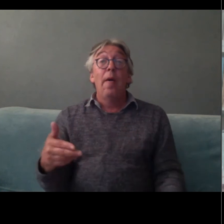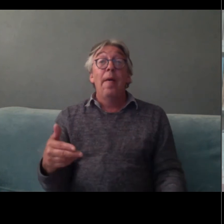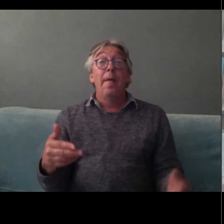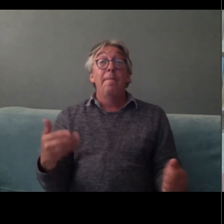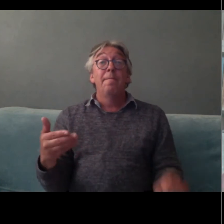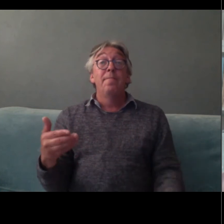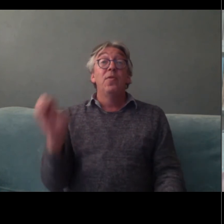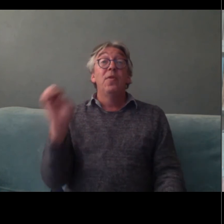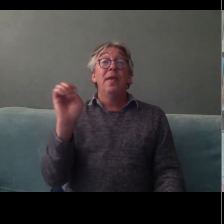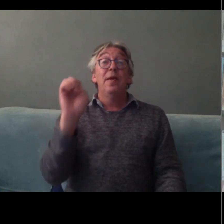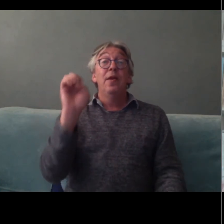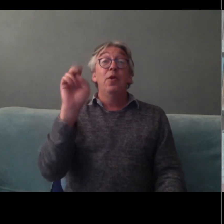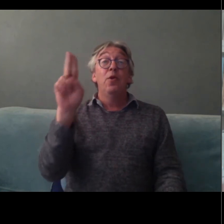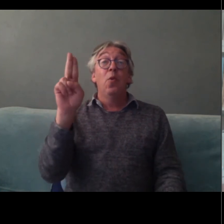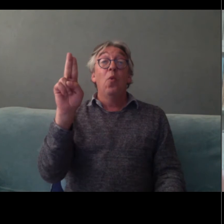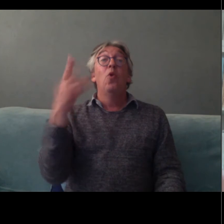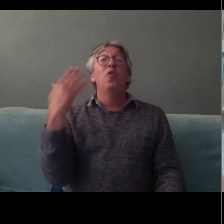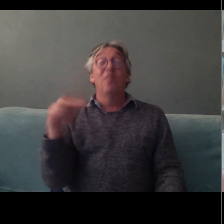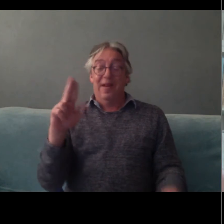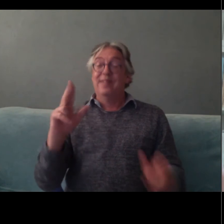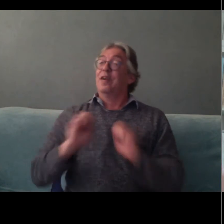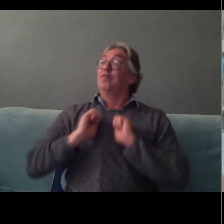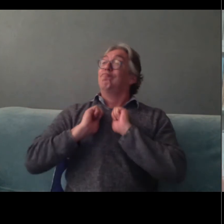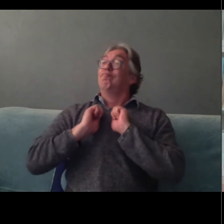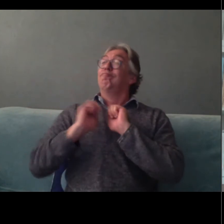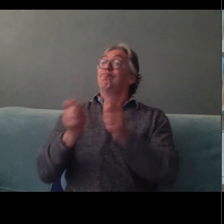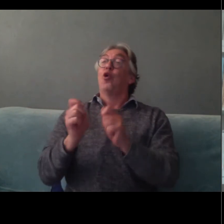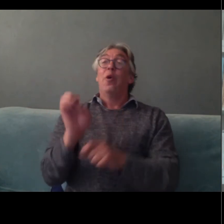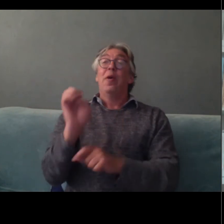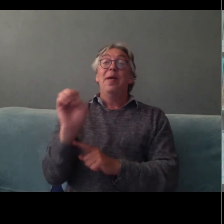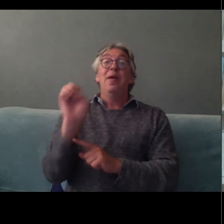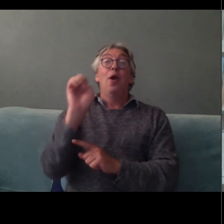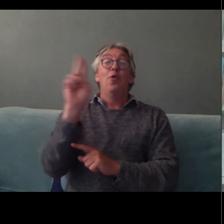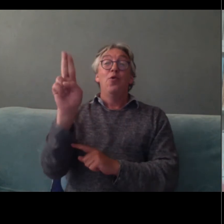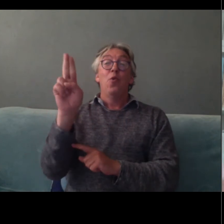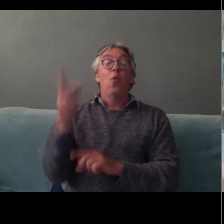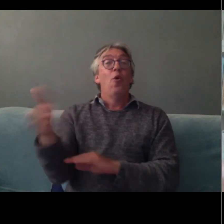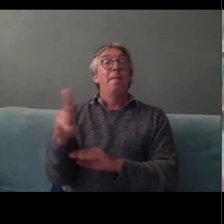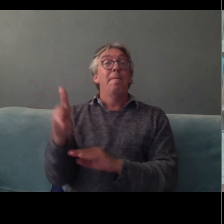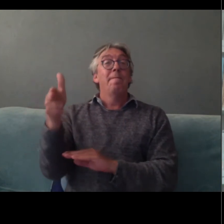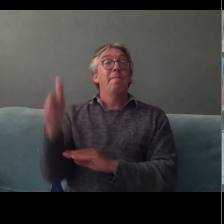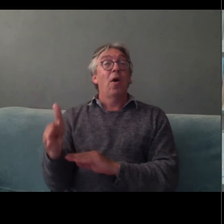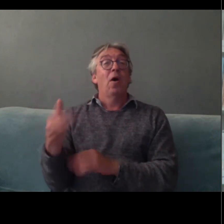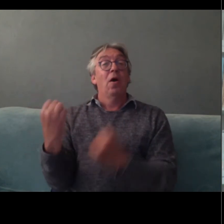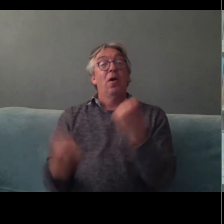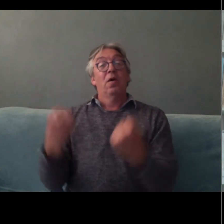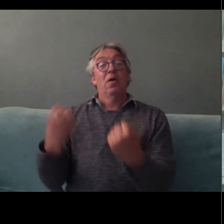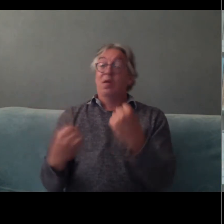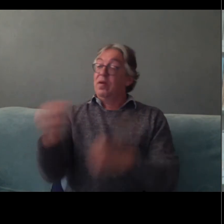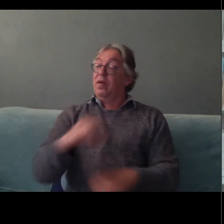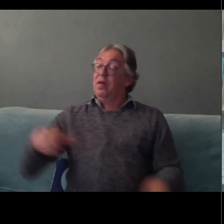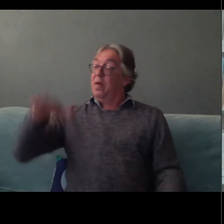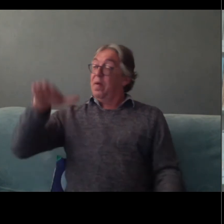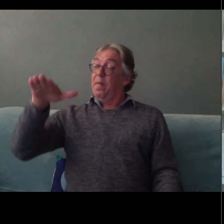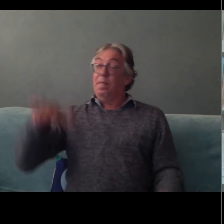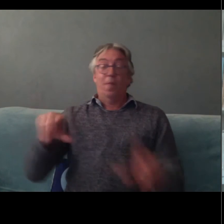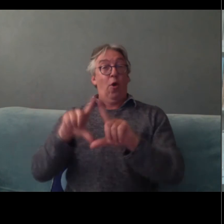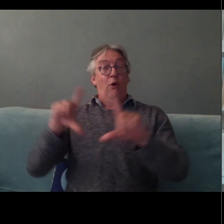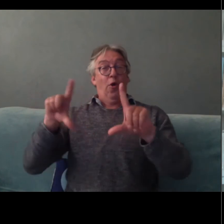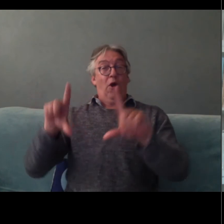which European Union has, which is for each country and for the persons with disabilities in